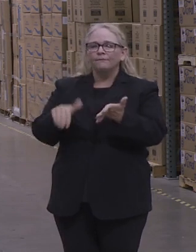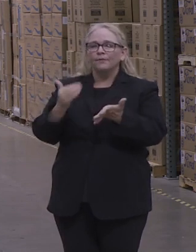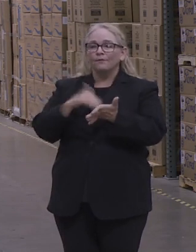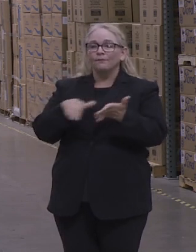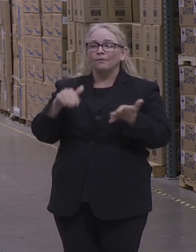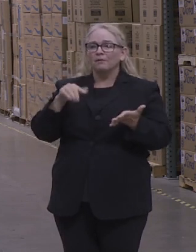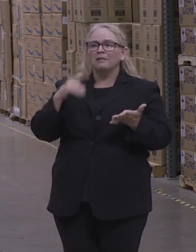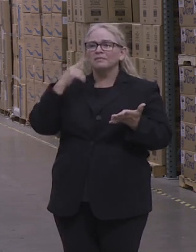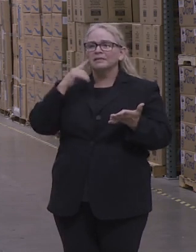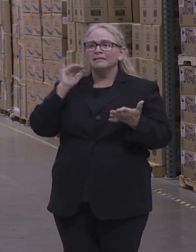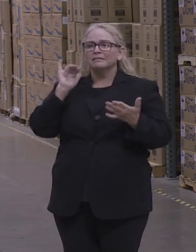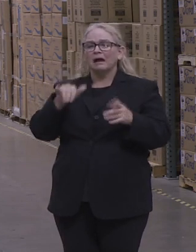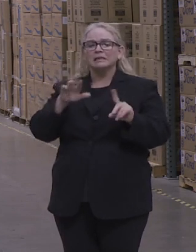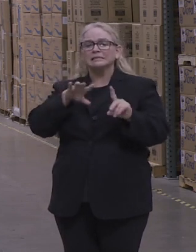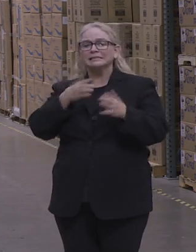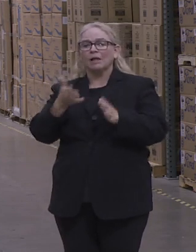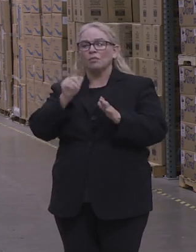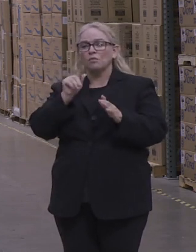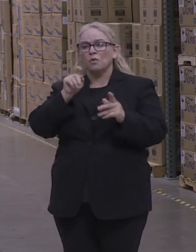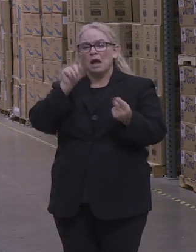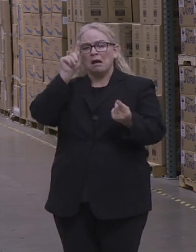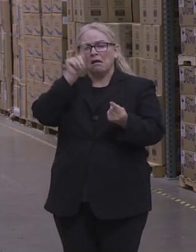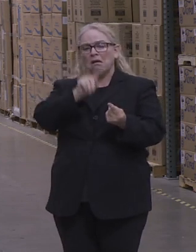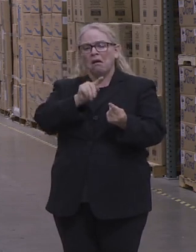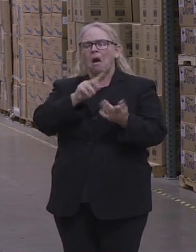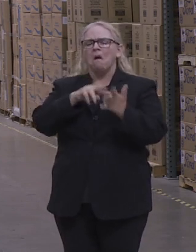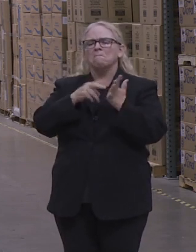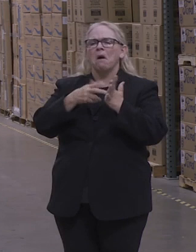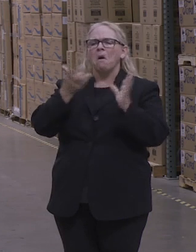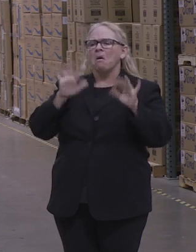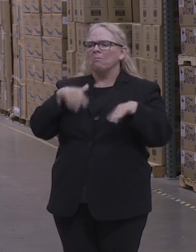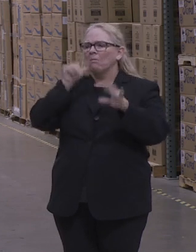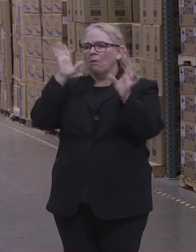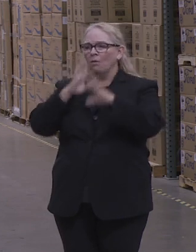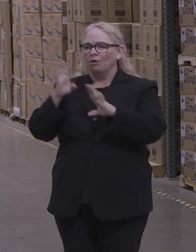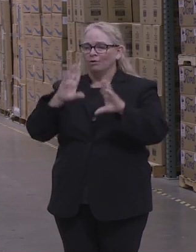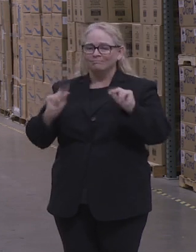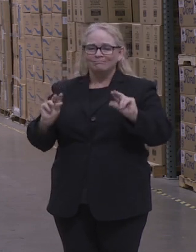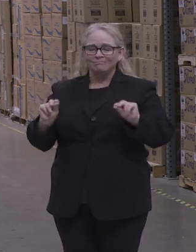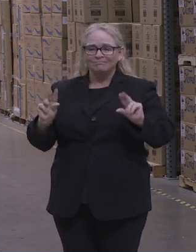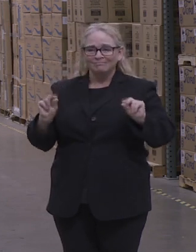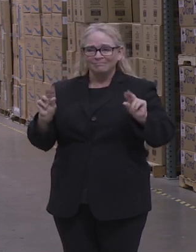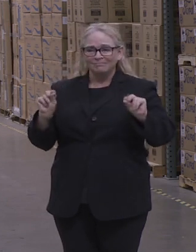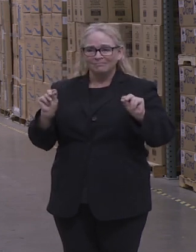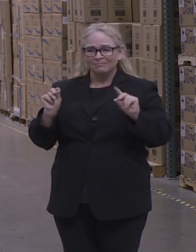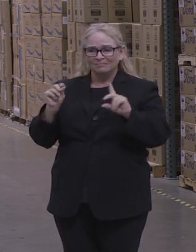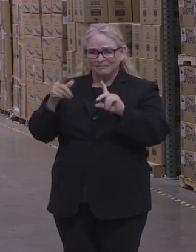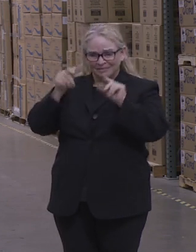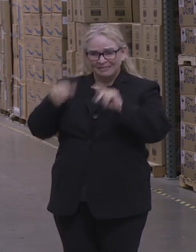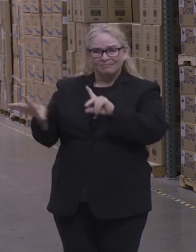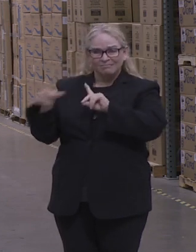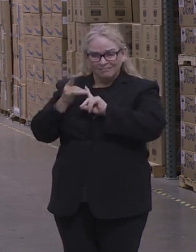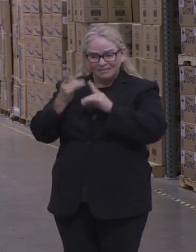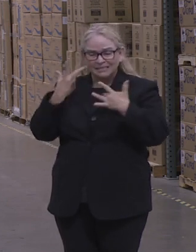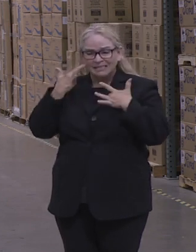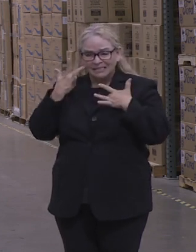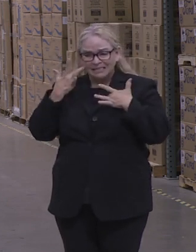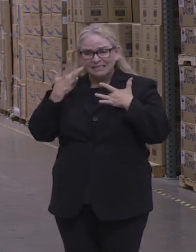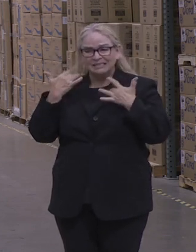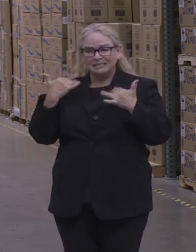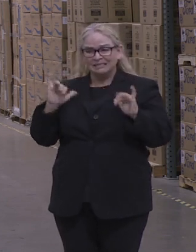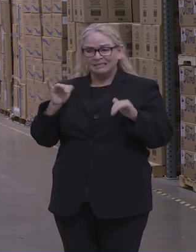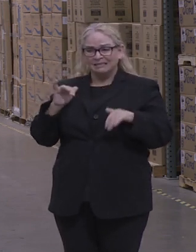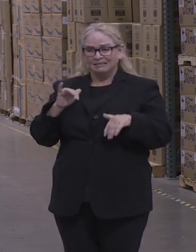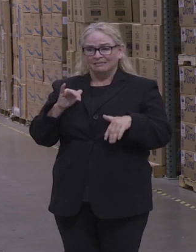such that none of us have to necessarily worry about having contracted the disease. That is just simply untrue. The